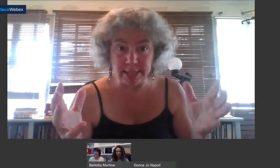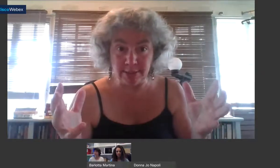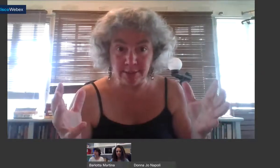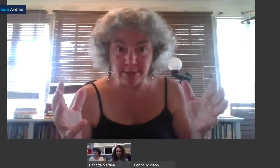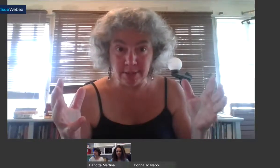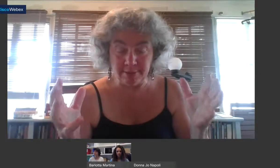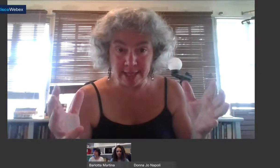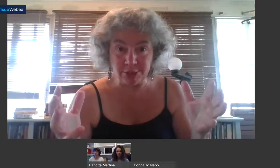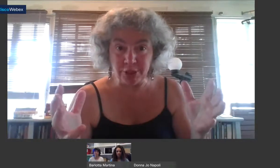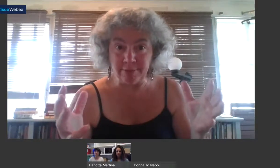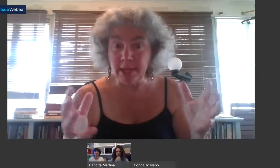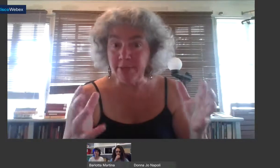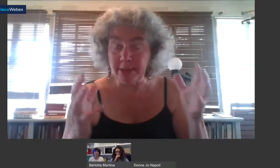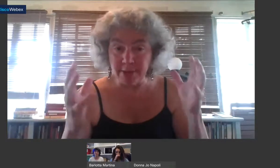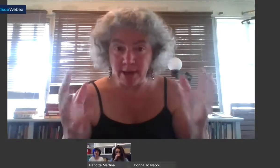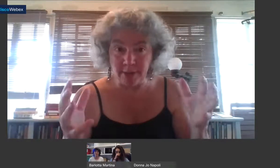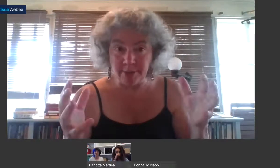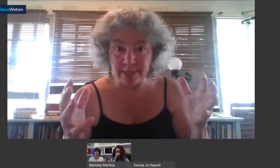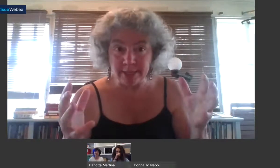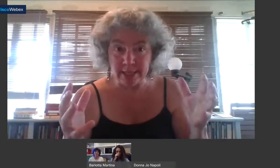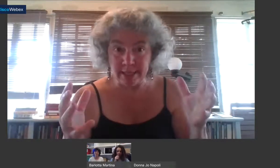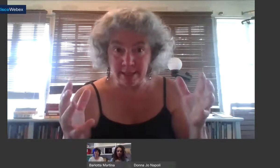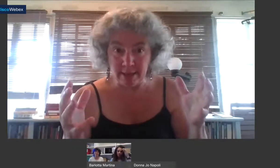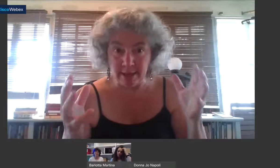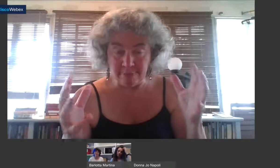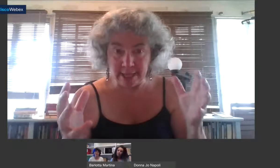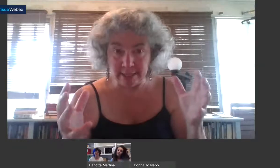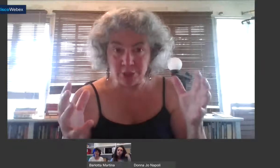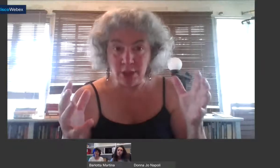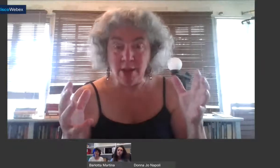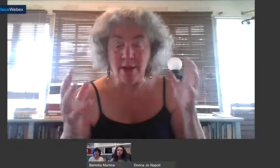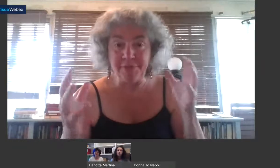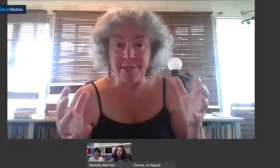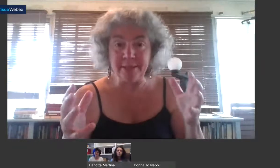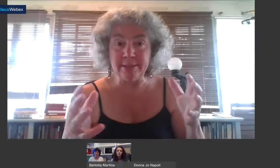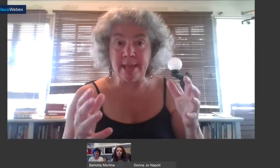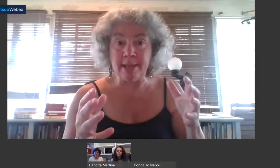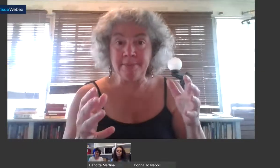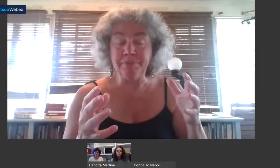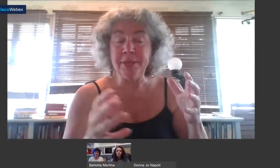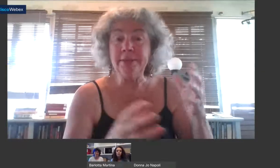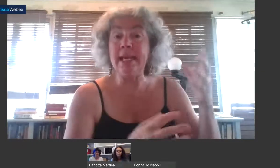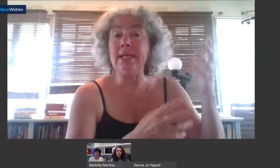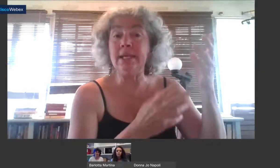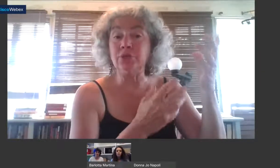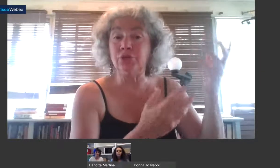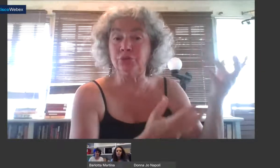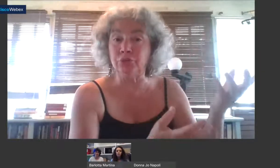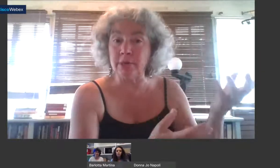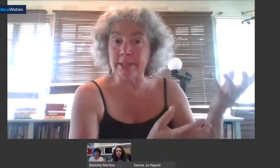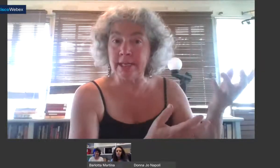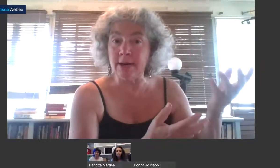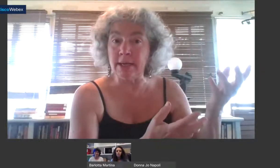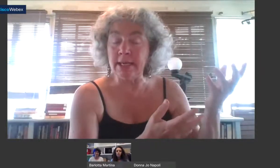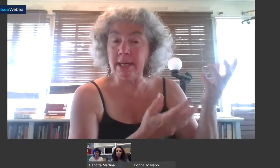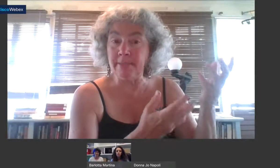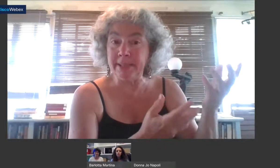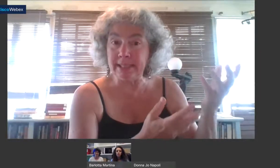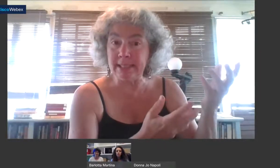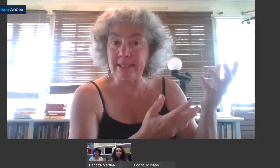take advantage of. They are not going to take advantage of things that take extraordinary abilities